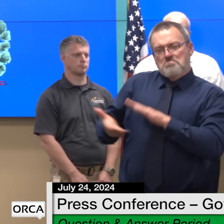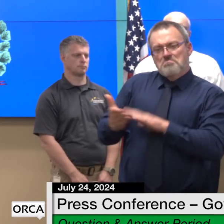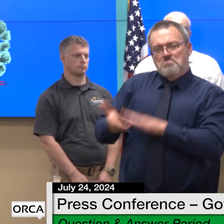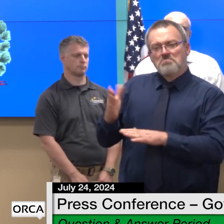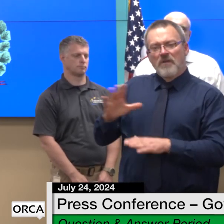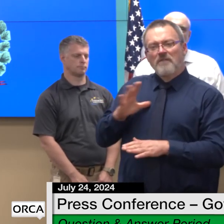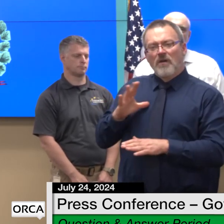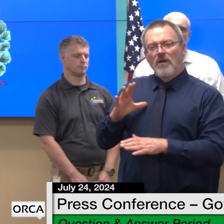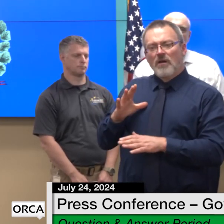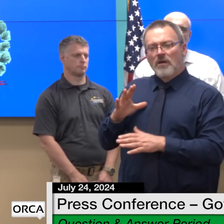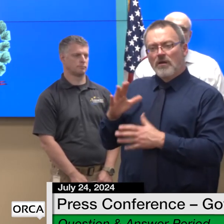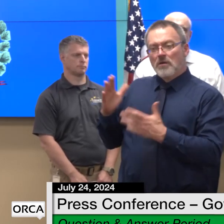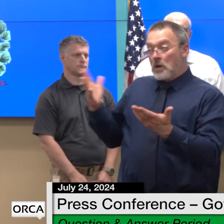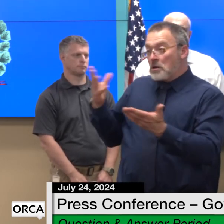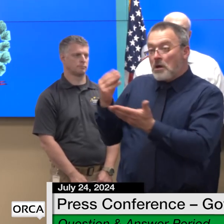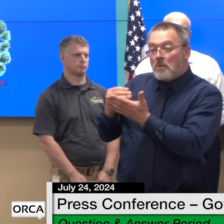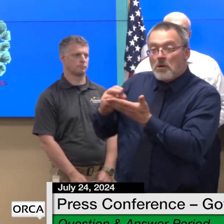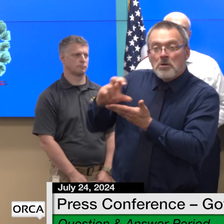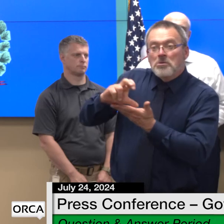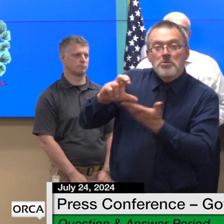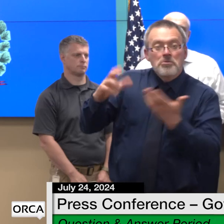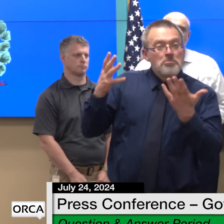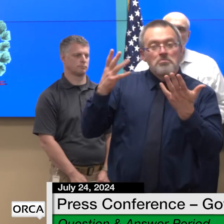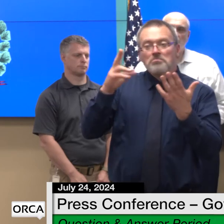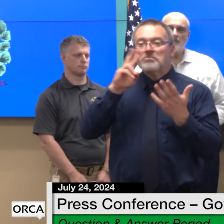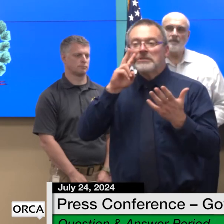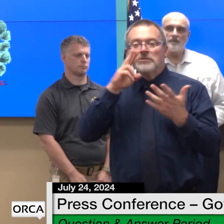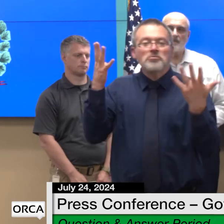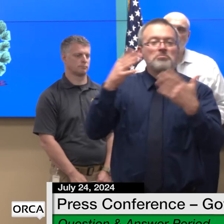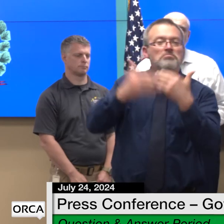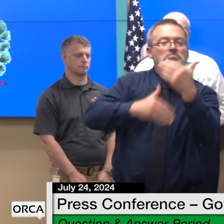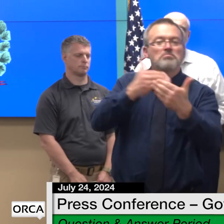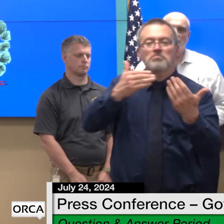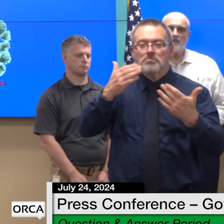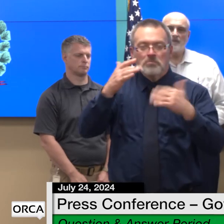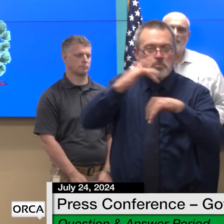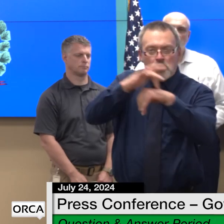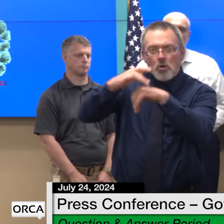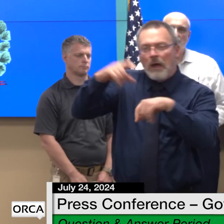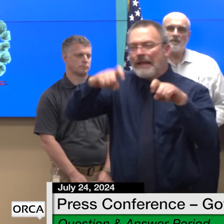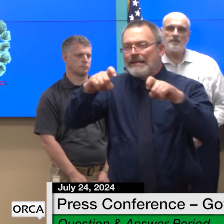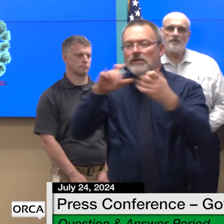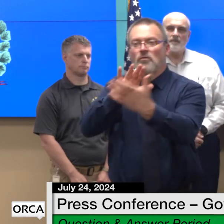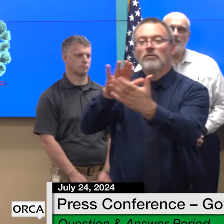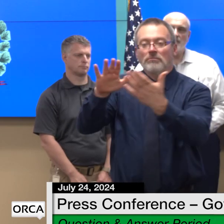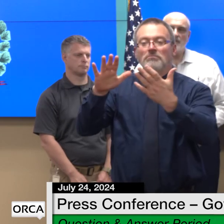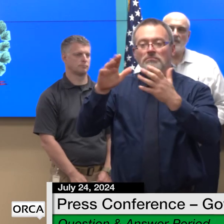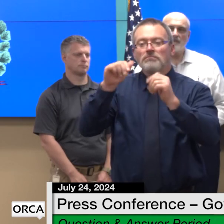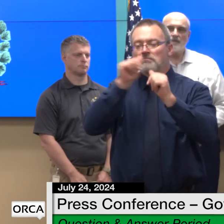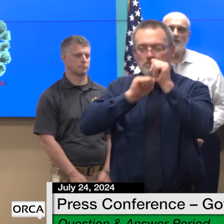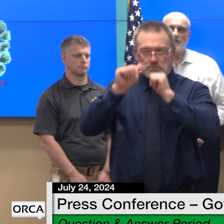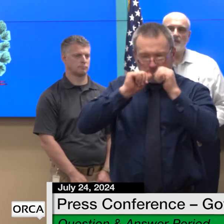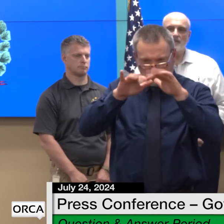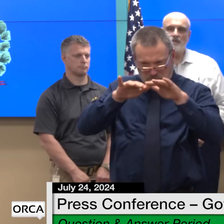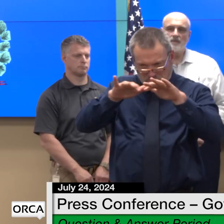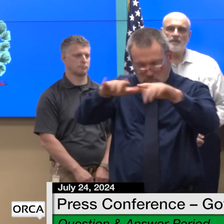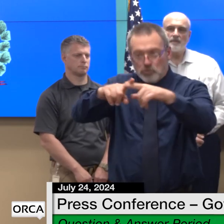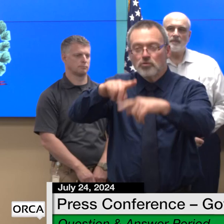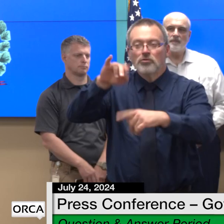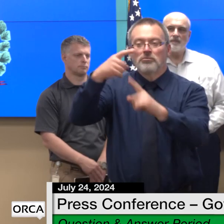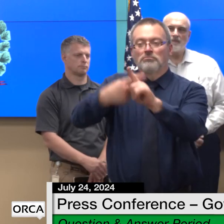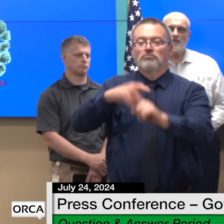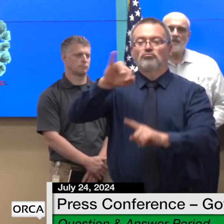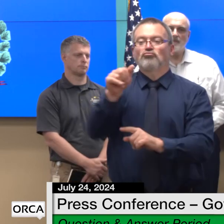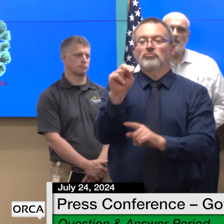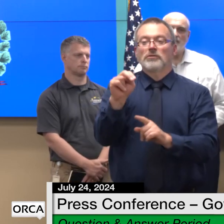maybe some of the existing funding to get us through this until we get to January. Okay. And then use the